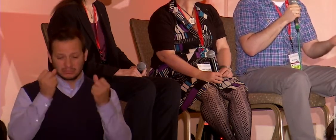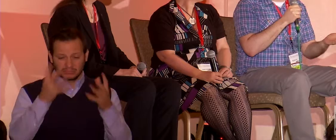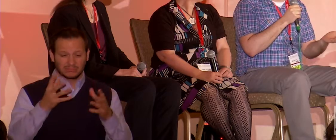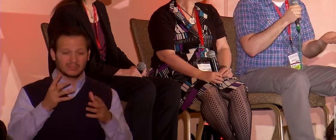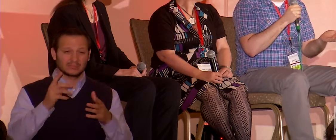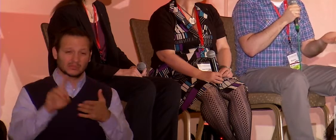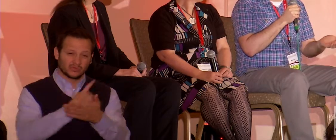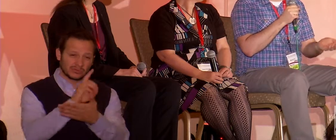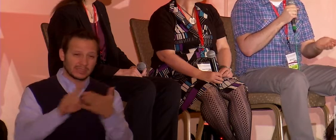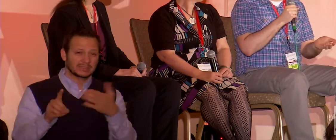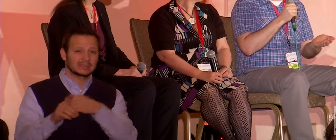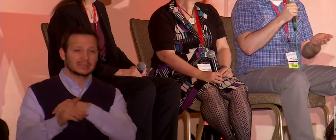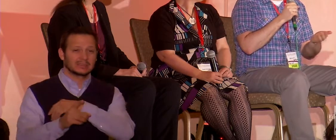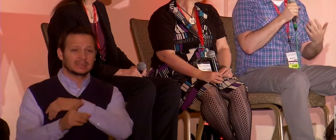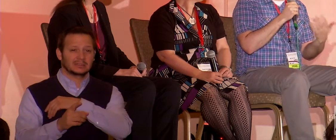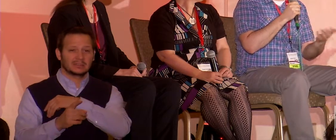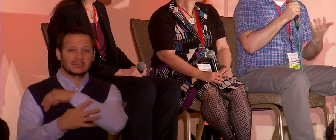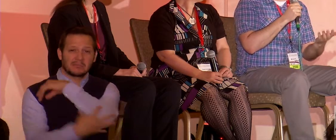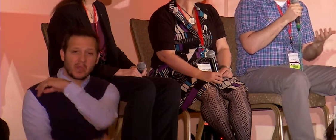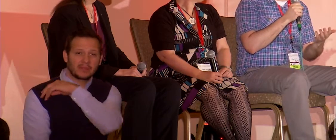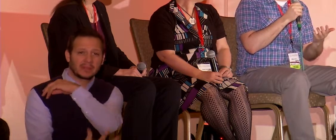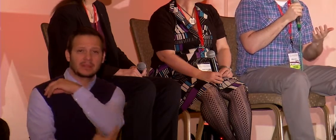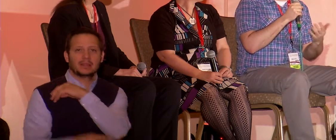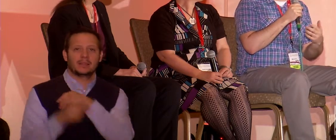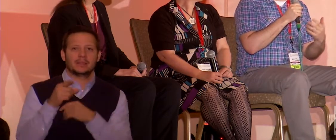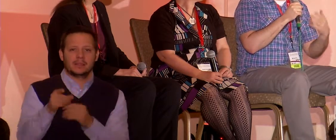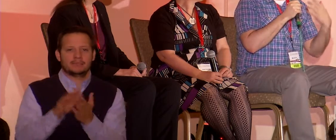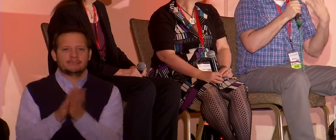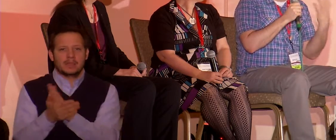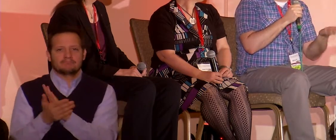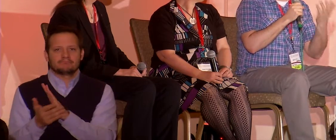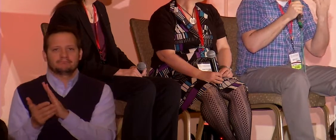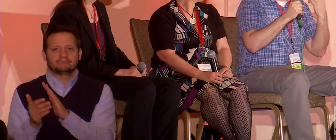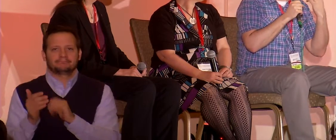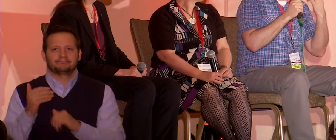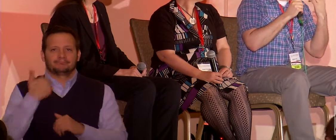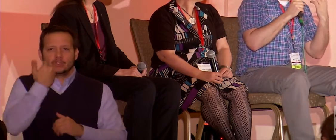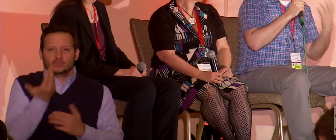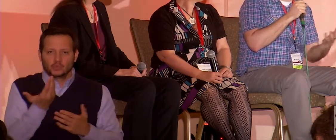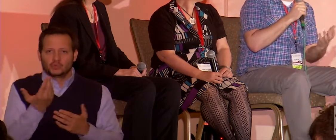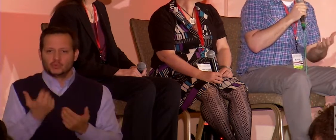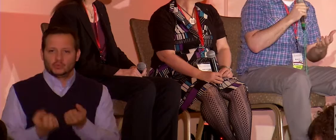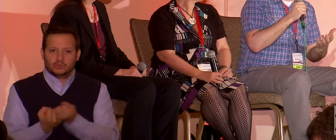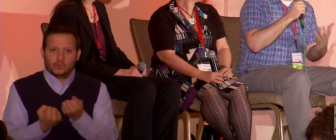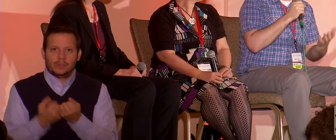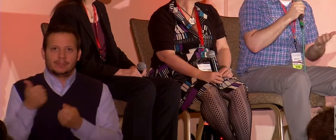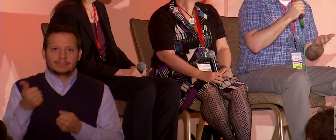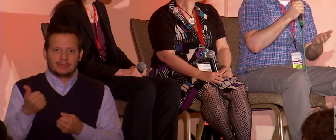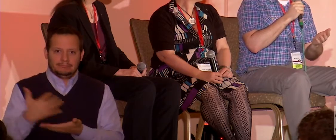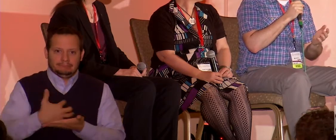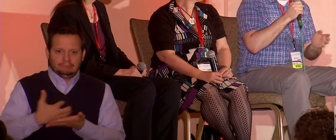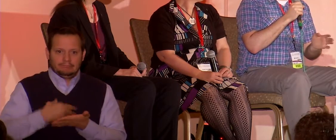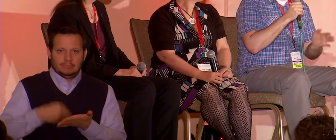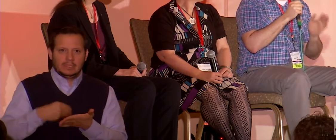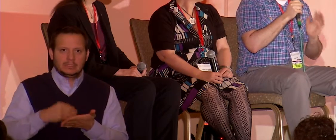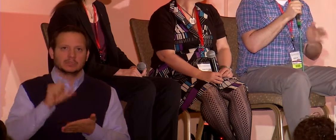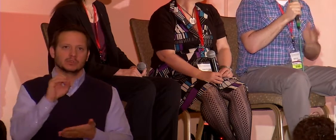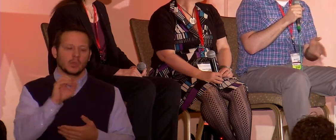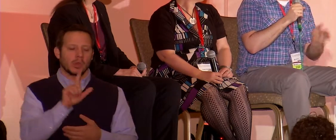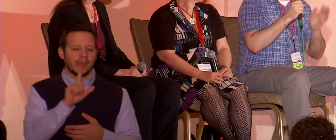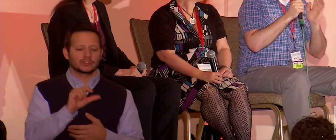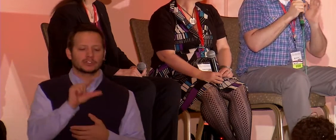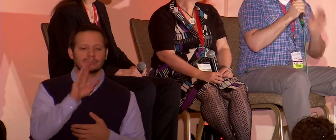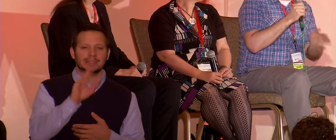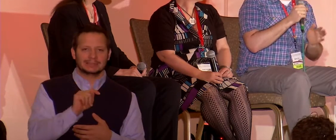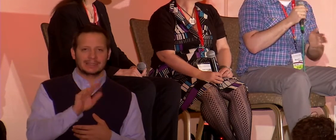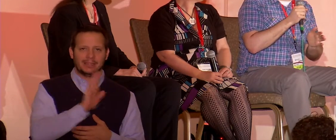turned to sex work at some point to support themselves. Like, the amount of discrimination that LGBT people experience in a very